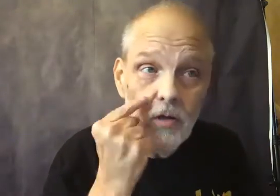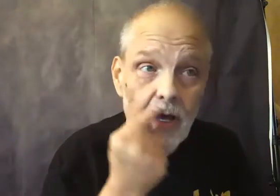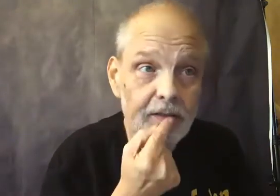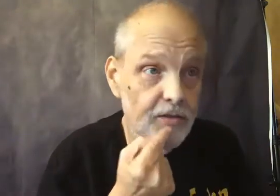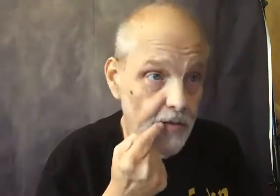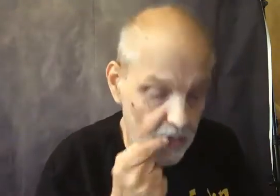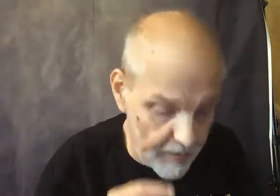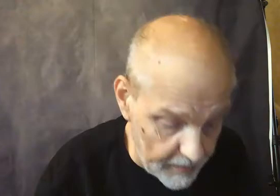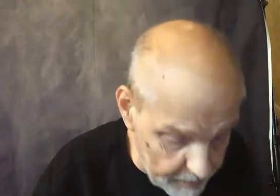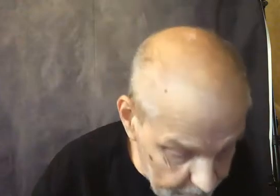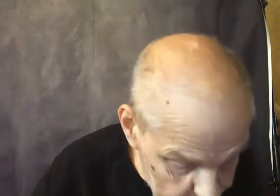have to show that in your mouth.